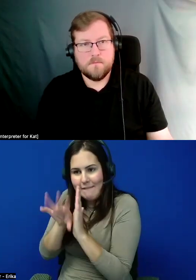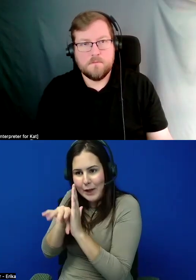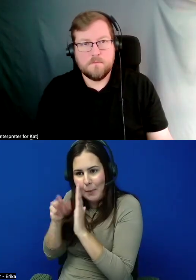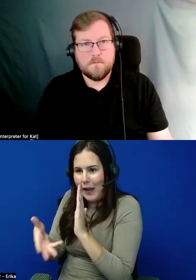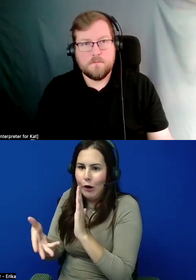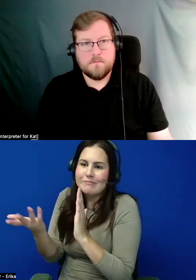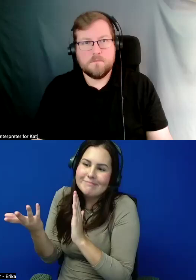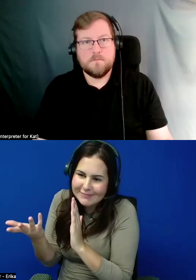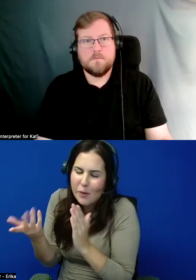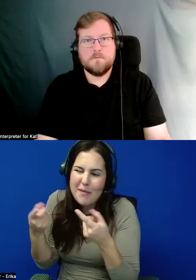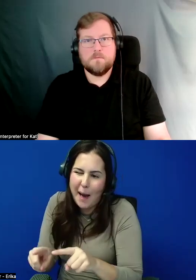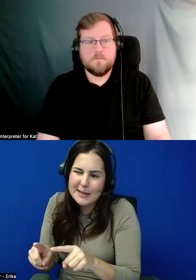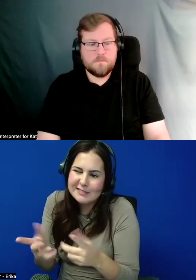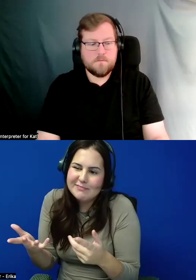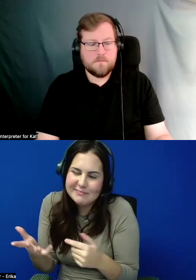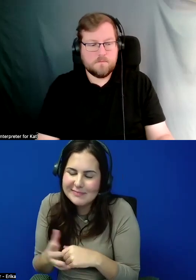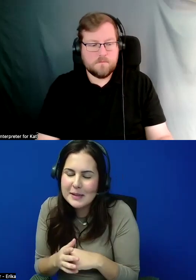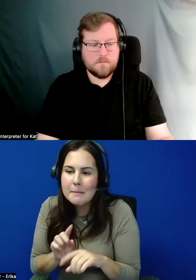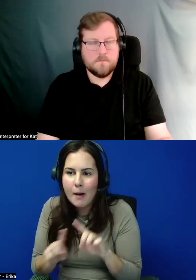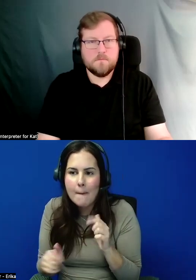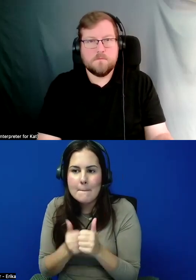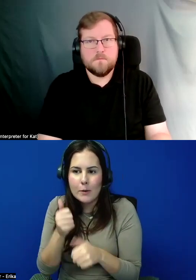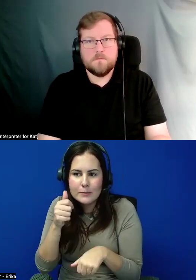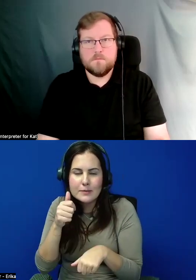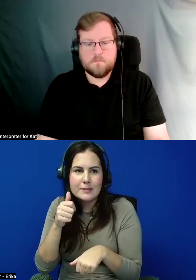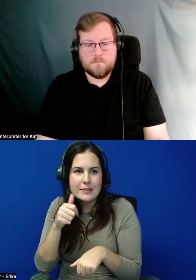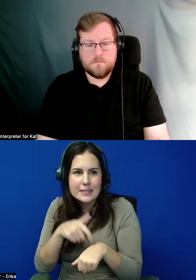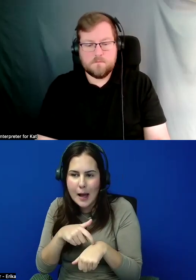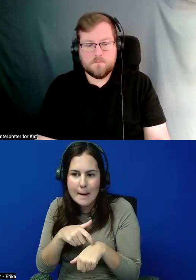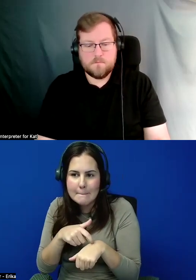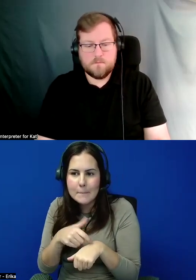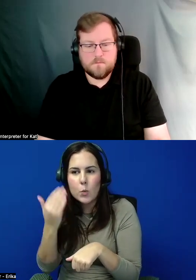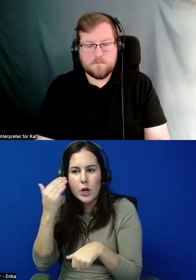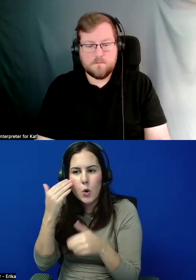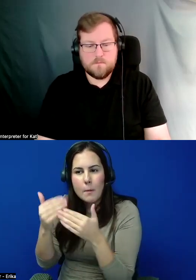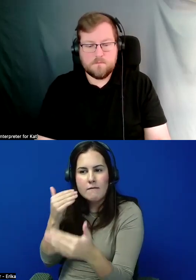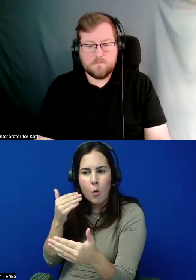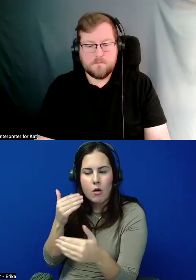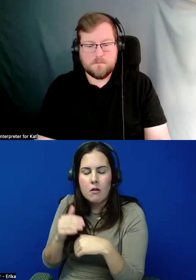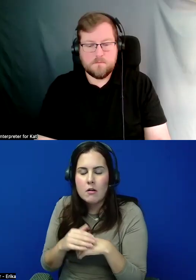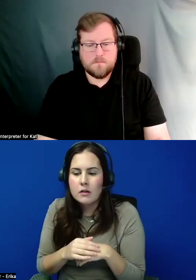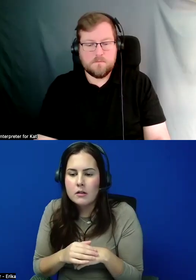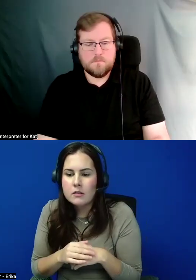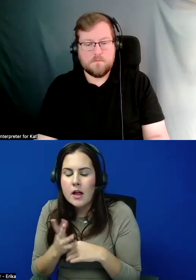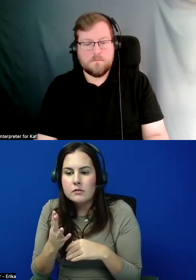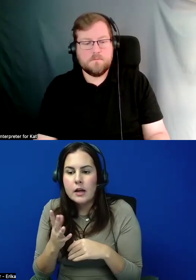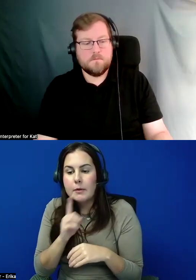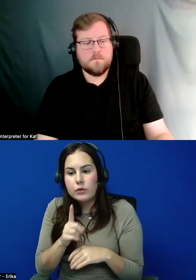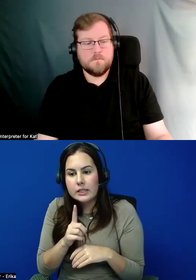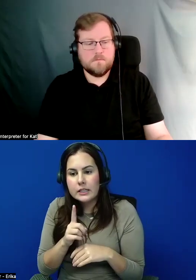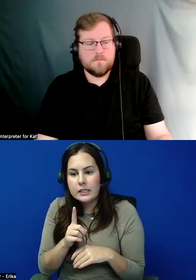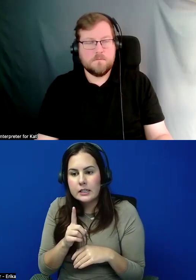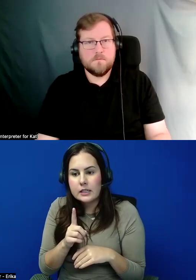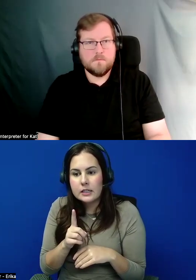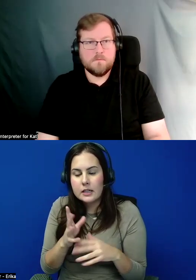So that kind of thing happens, but mostly it was in advance. But yeah, I mean, the other thing too, just in talking about the water level, like I know it sounds like a